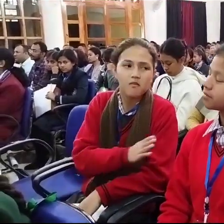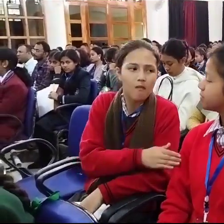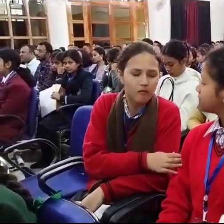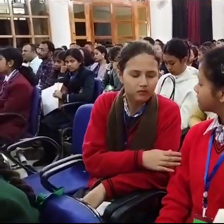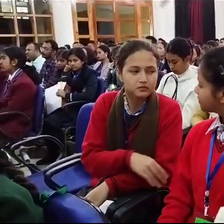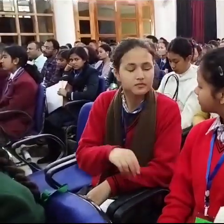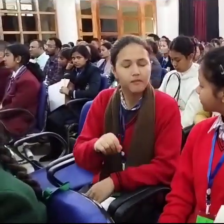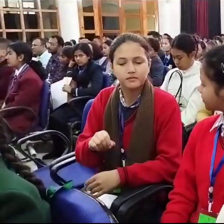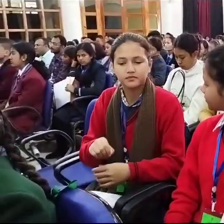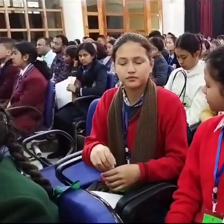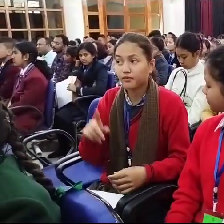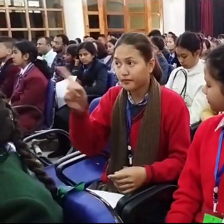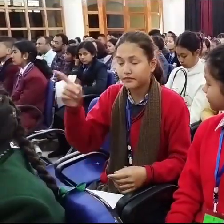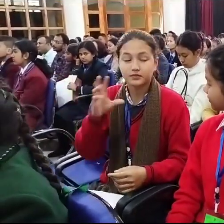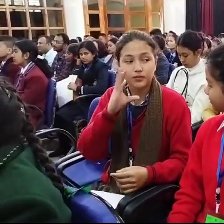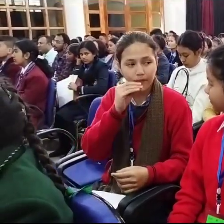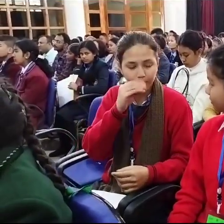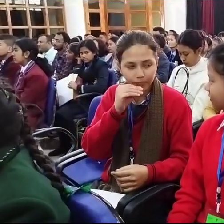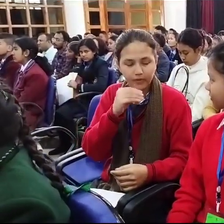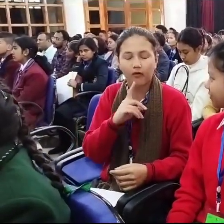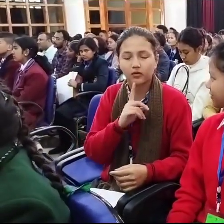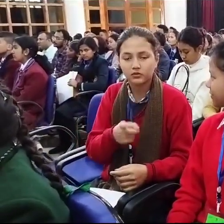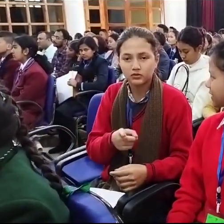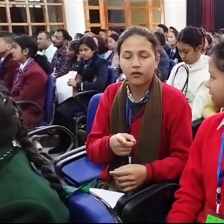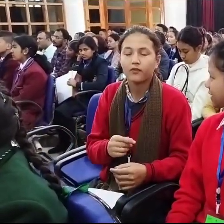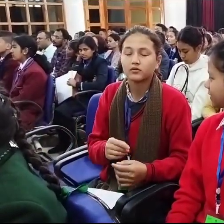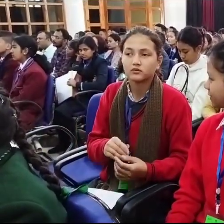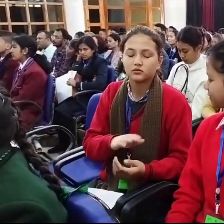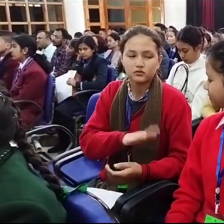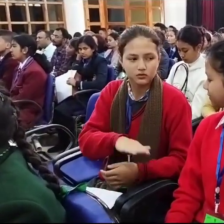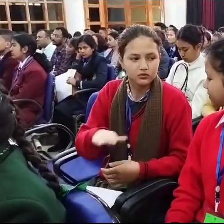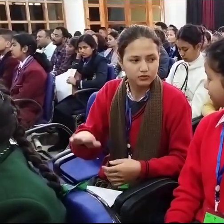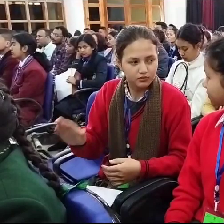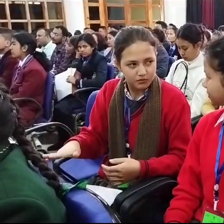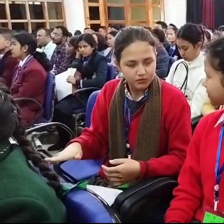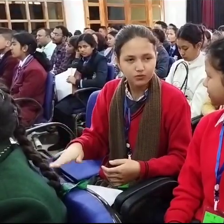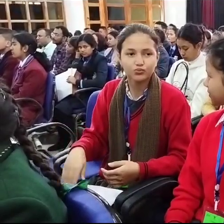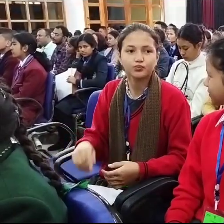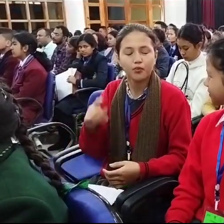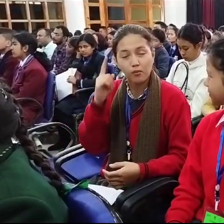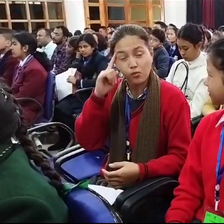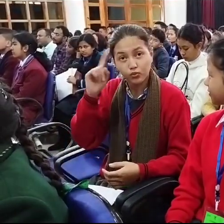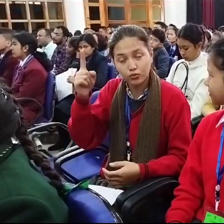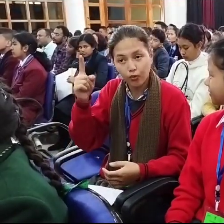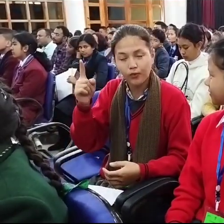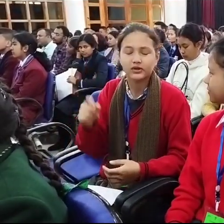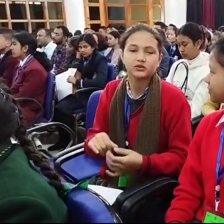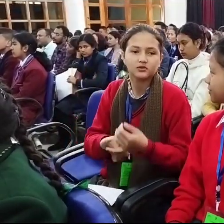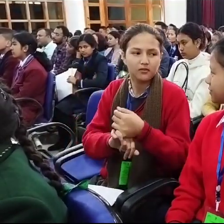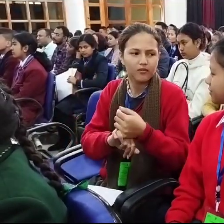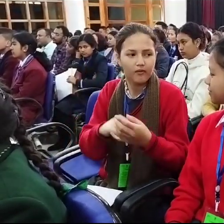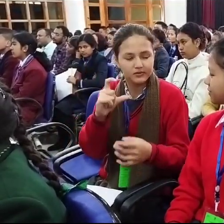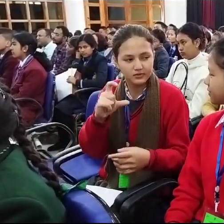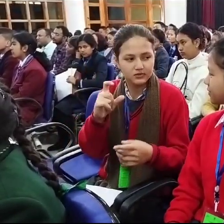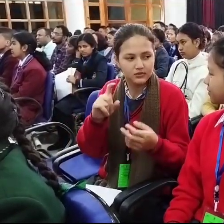He learns about the measuring scales that are involved with the thermometer. Your Kelvin scale, your Fahrenheit scale, Celsius scales.